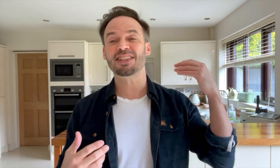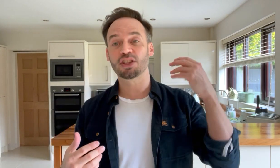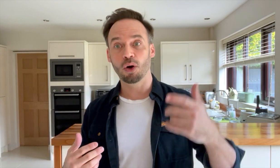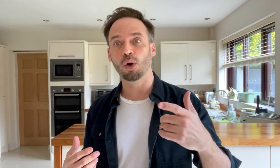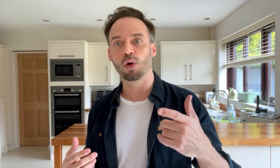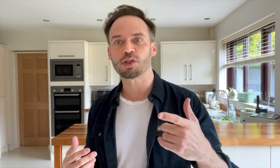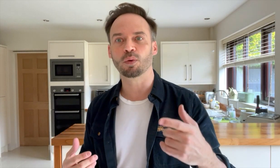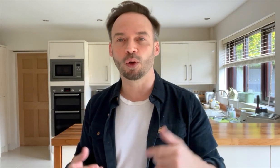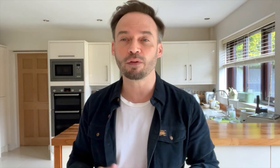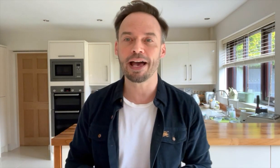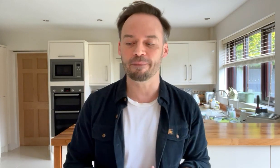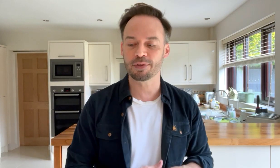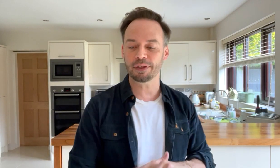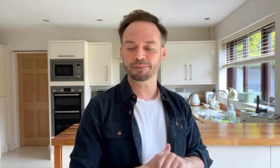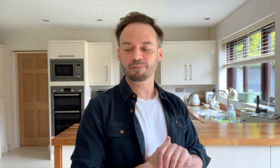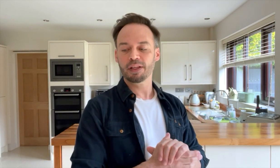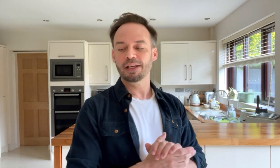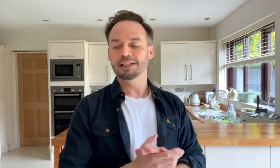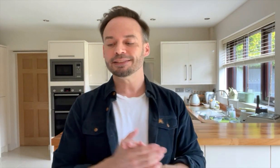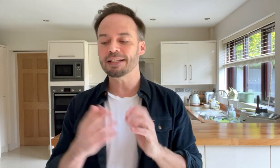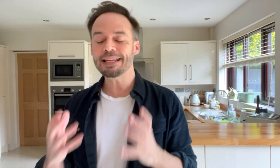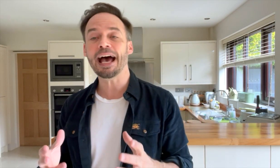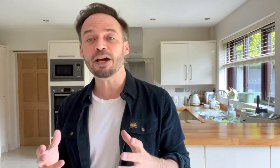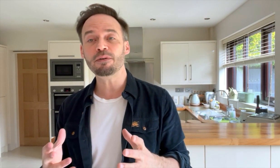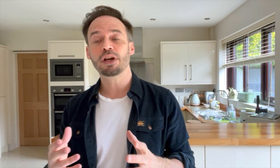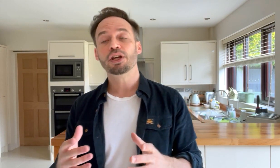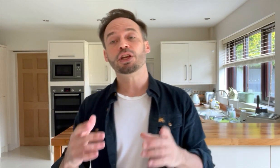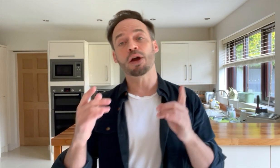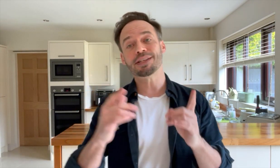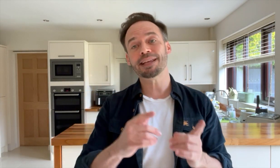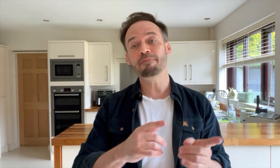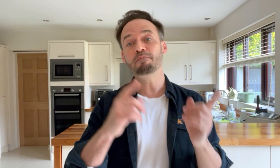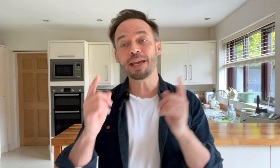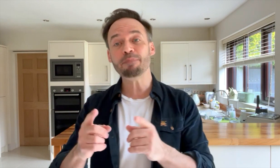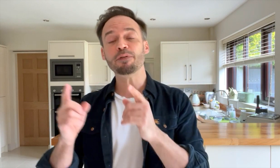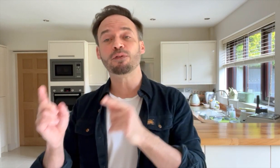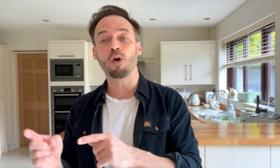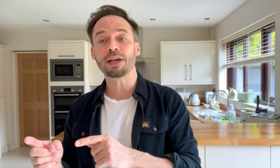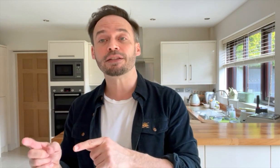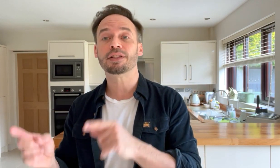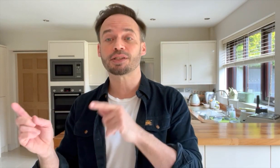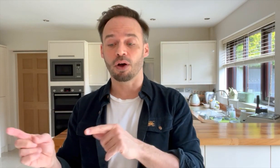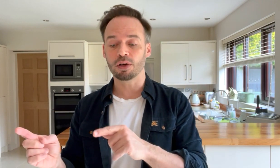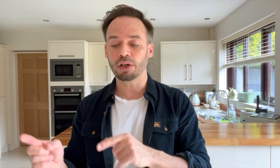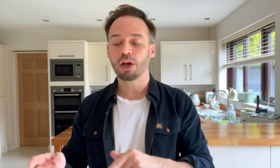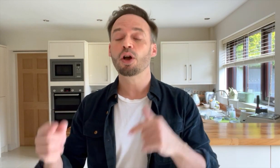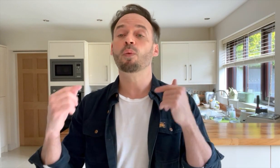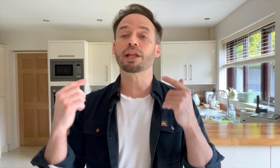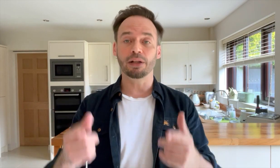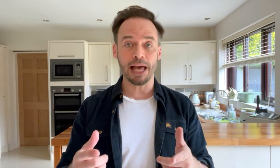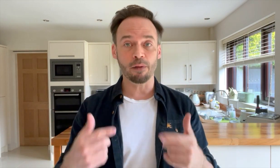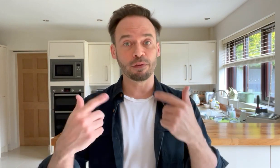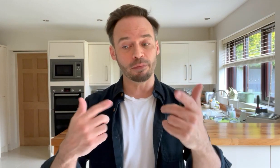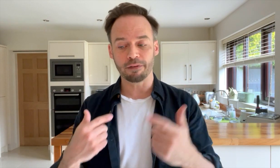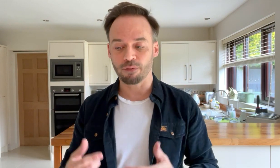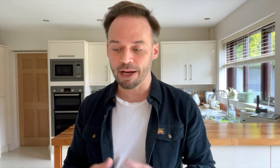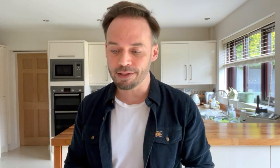the halls wolverhampton so now you're going to see me performing the song with a little help from my friends